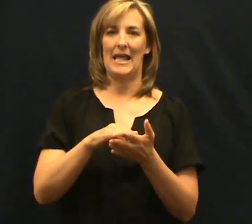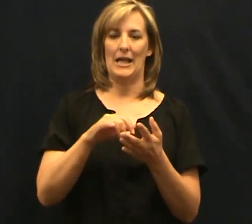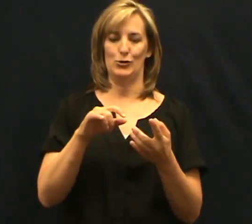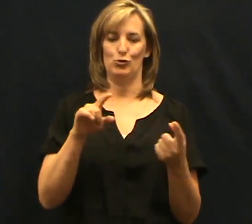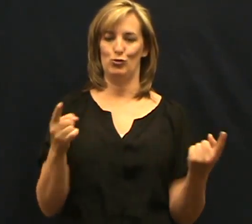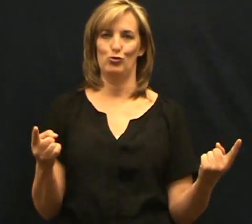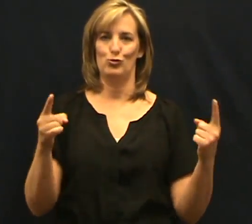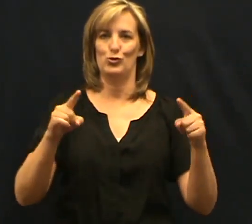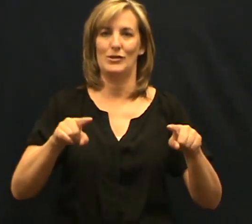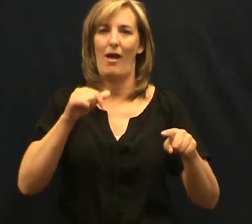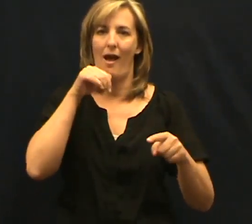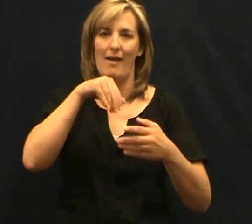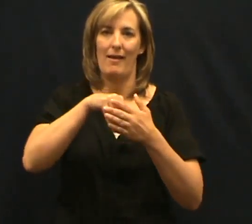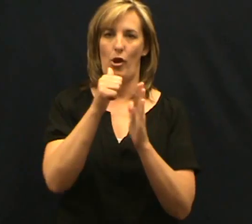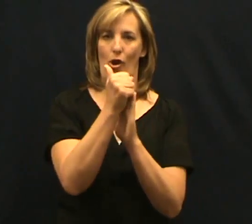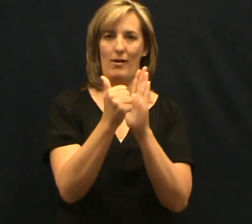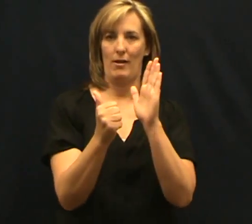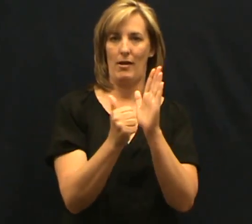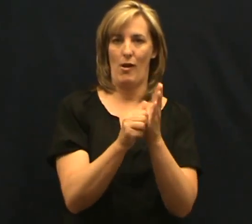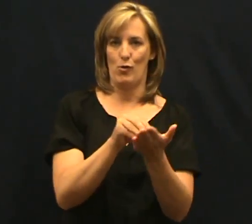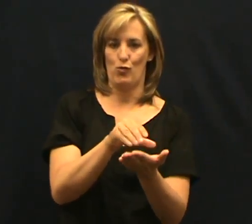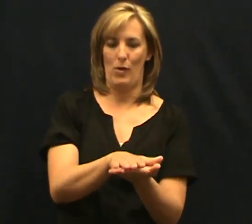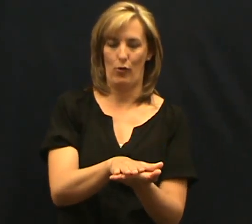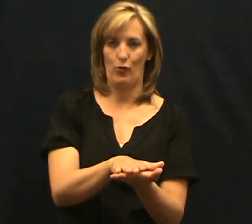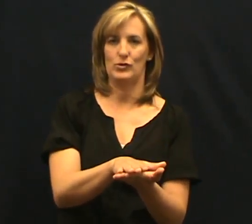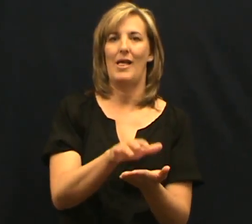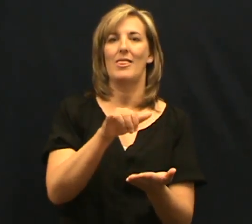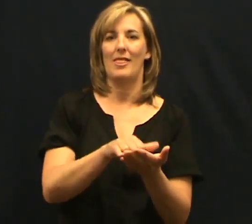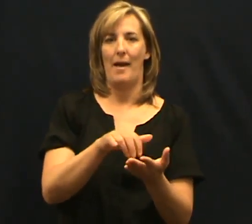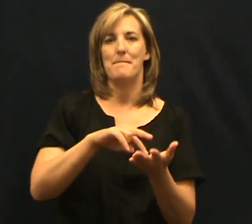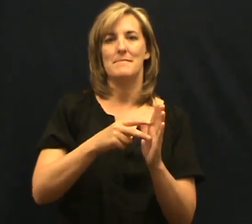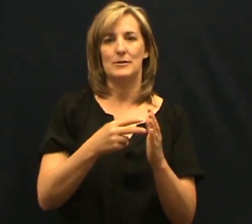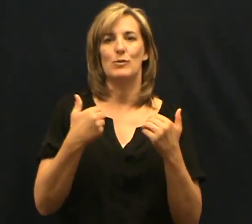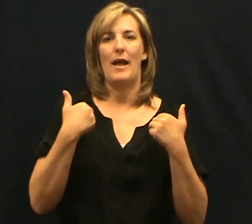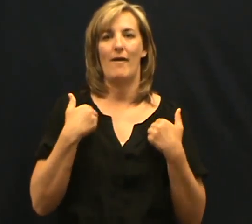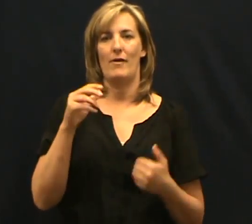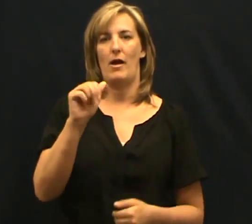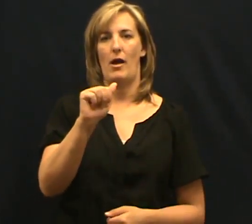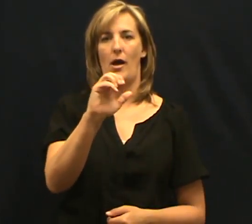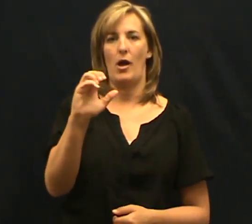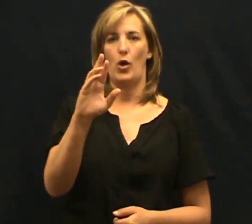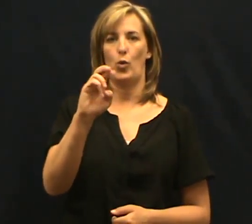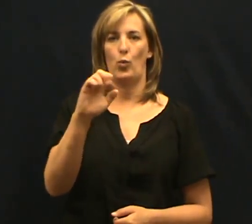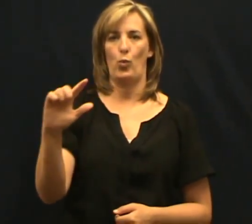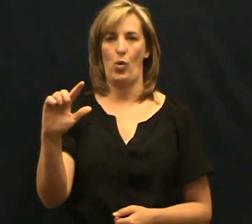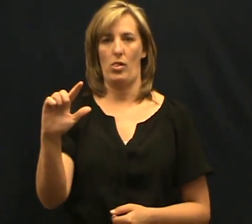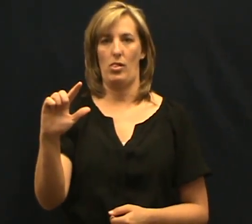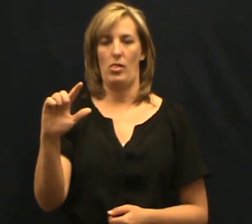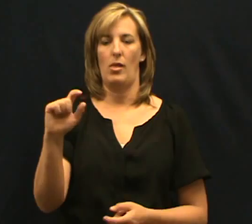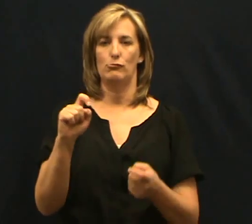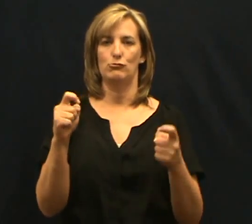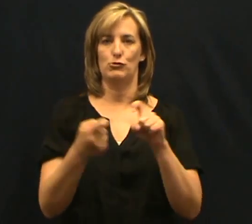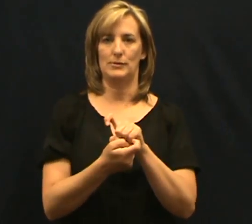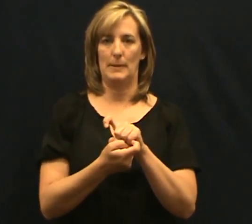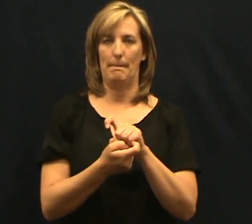And so that's what the accrual adjustments are all about. So let's take the case where we've incurred